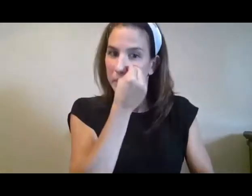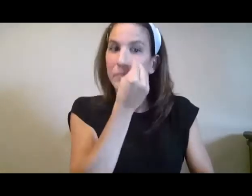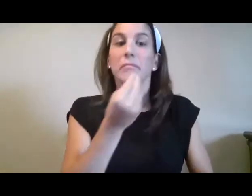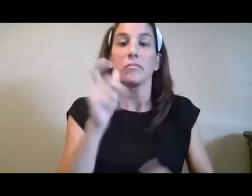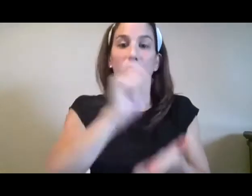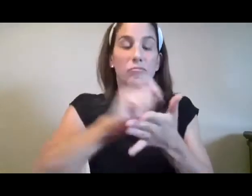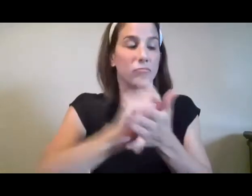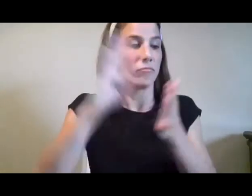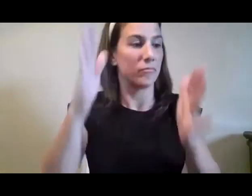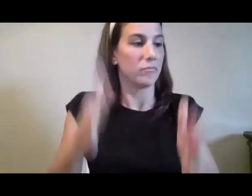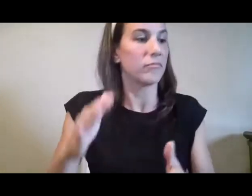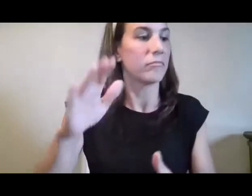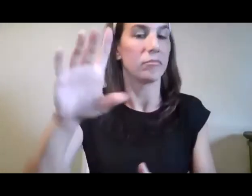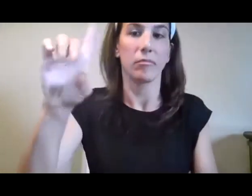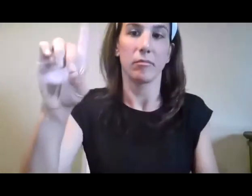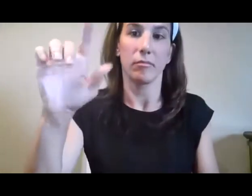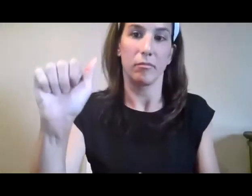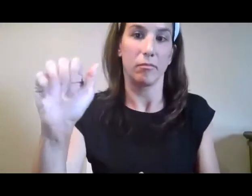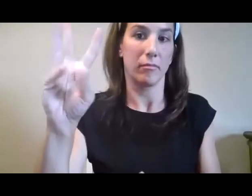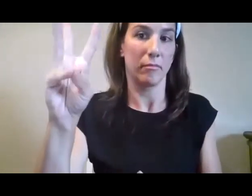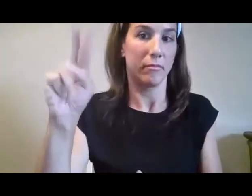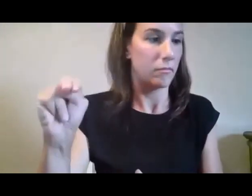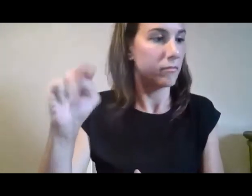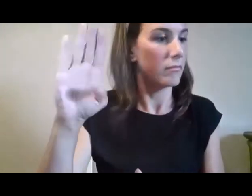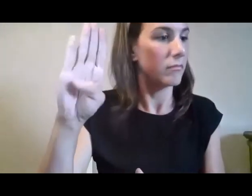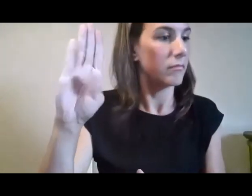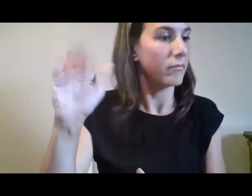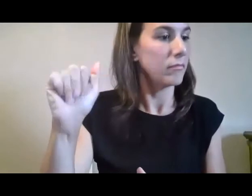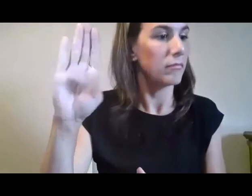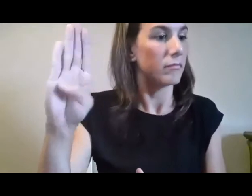And it's written by Dawn Babb Prochovnic.